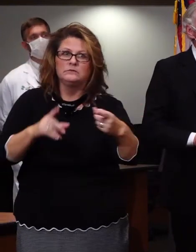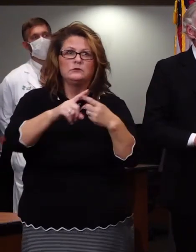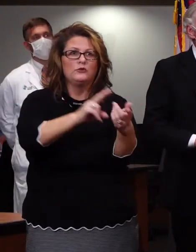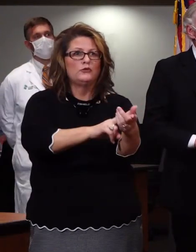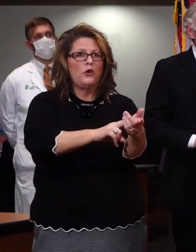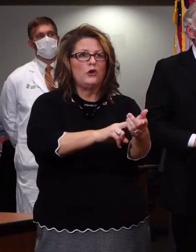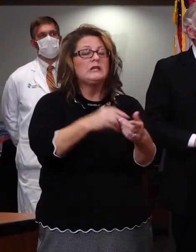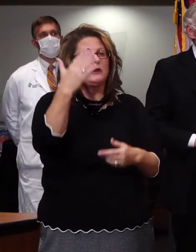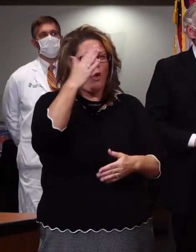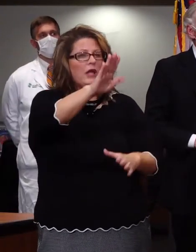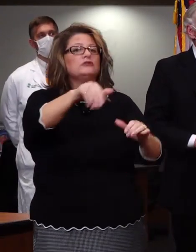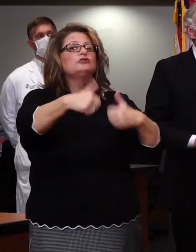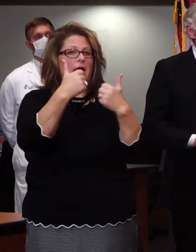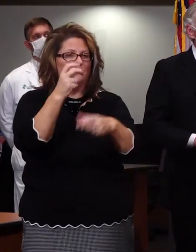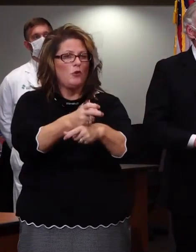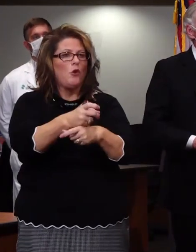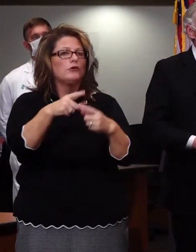these recommendations.